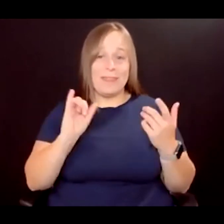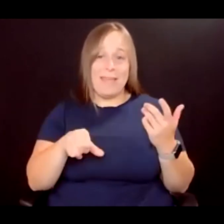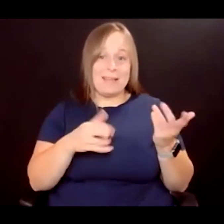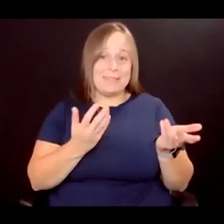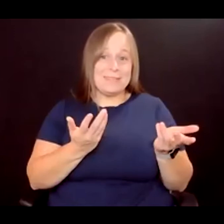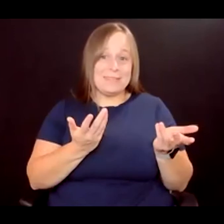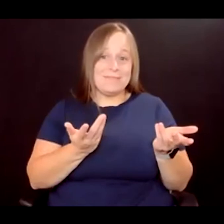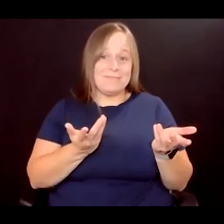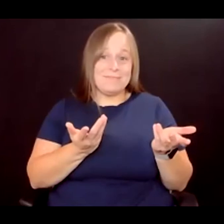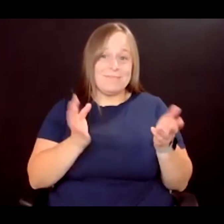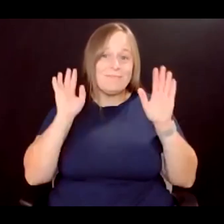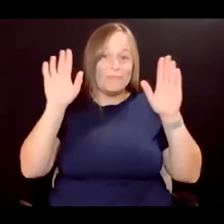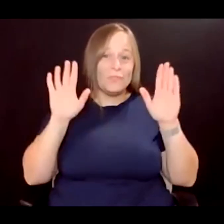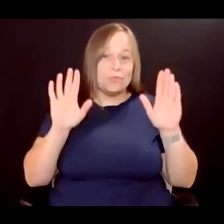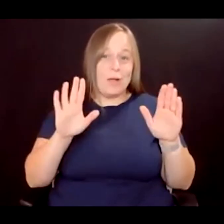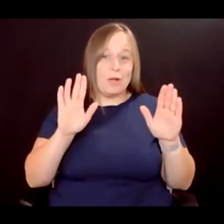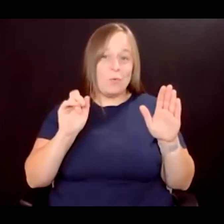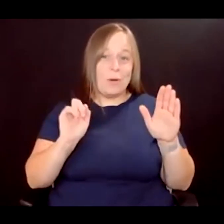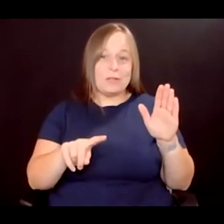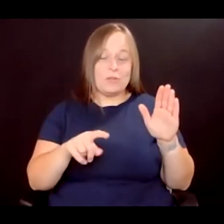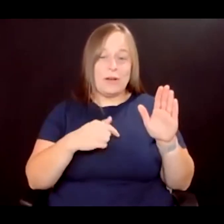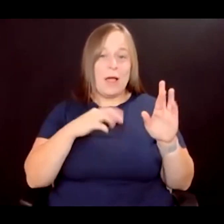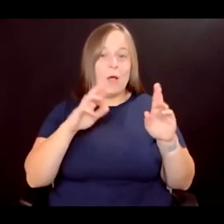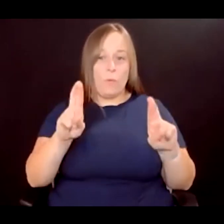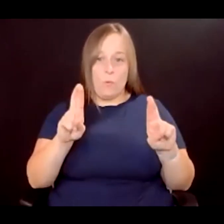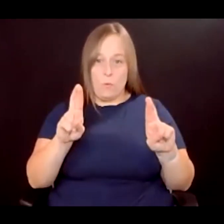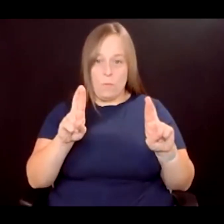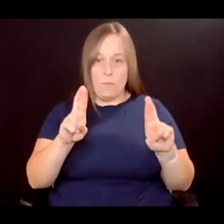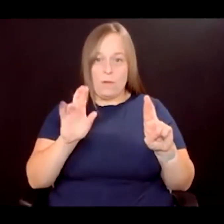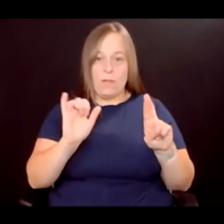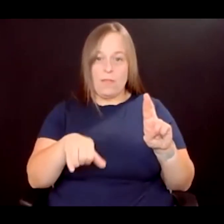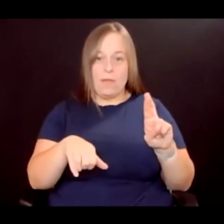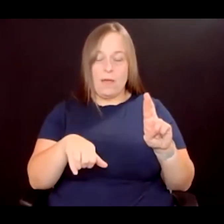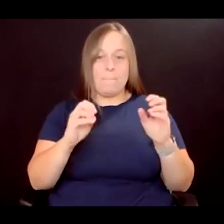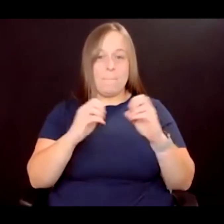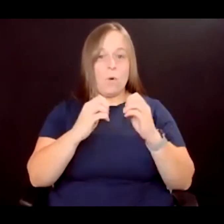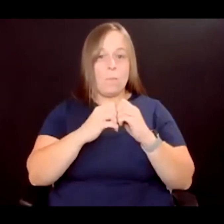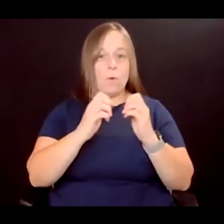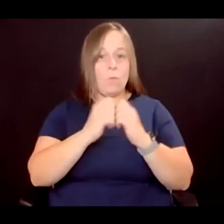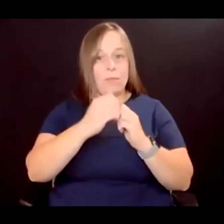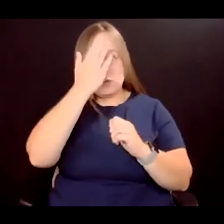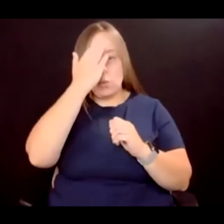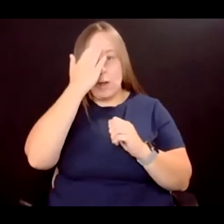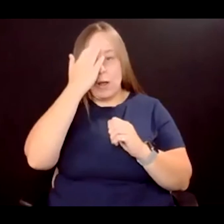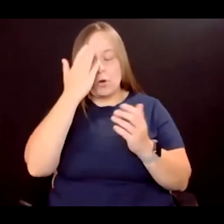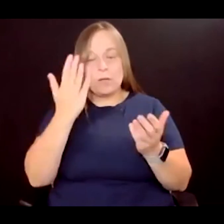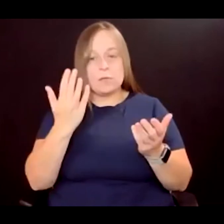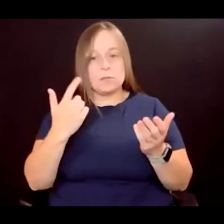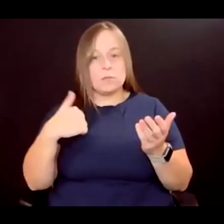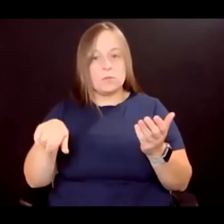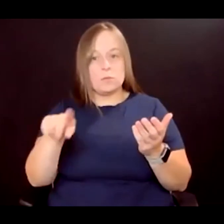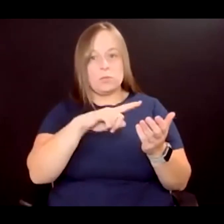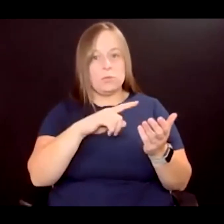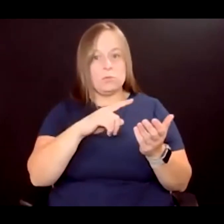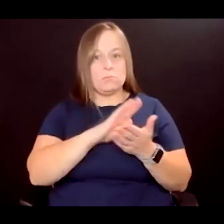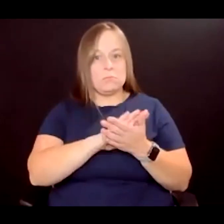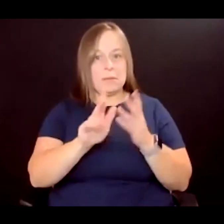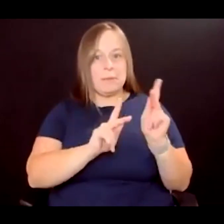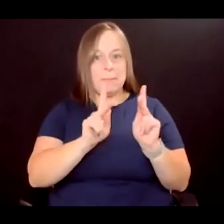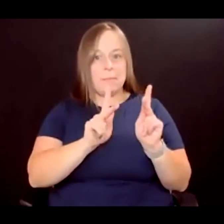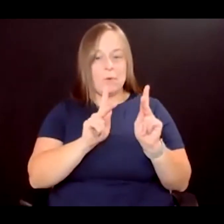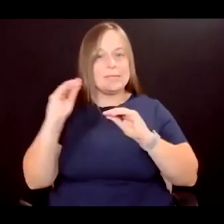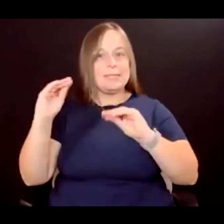some positions and bring in a whole new group and really work together as a giant team to get this